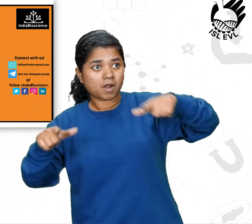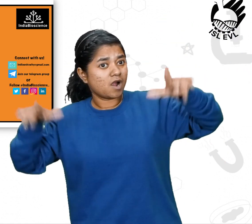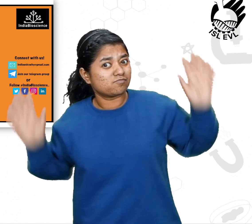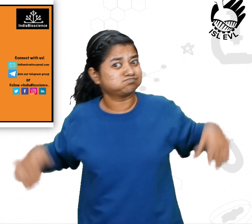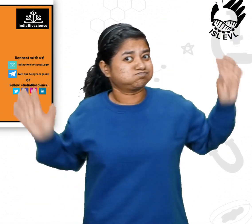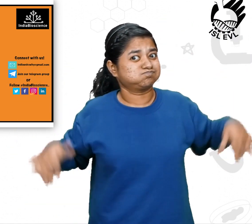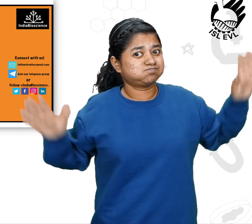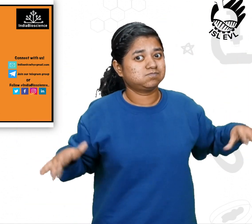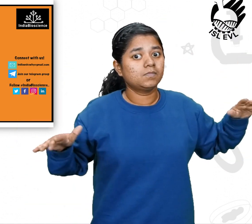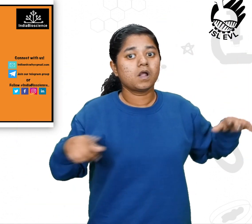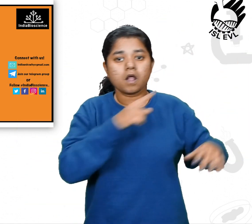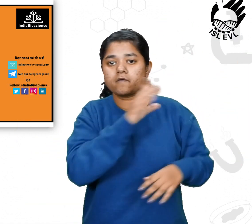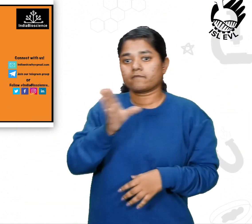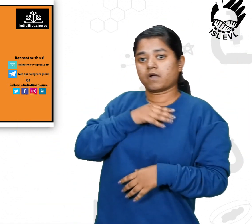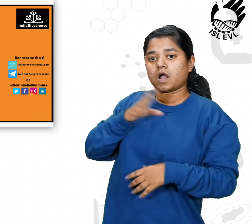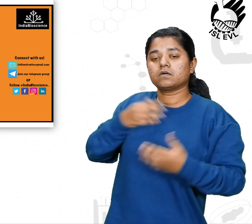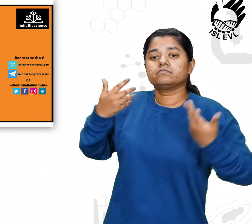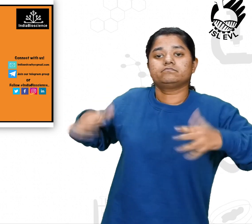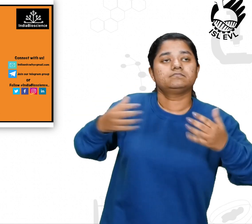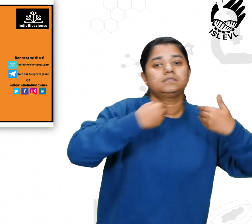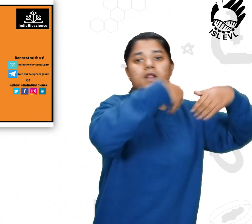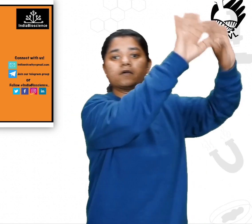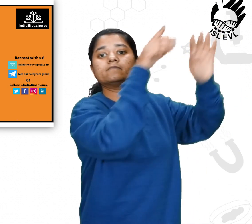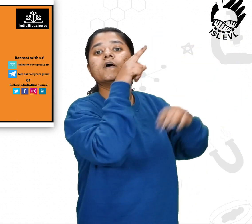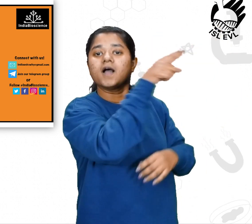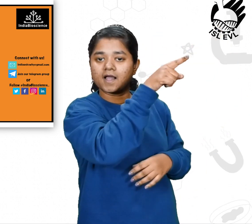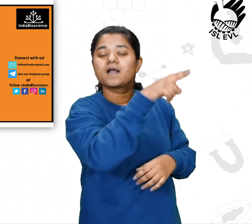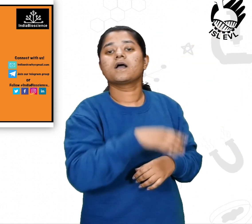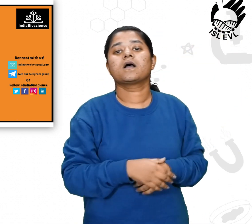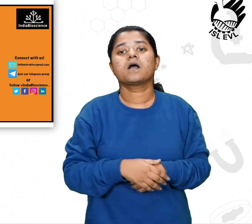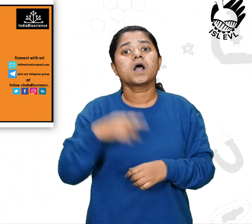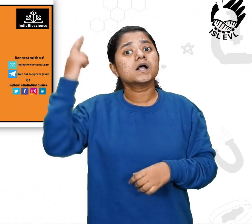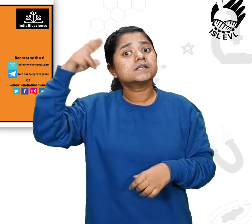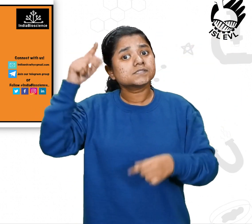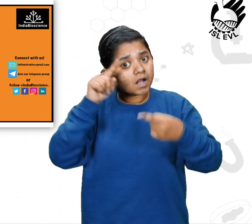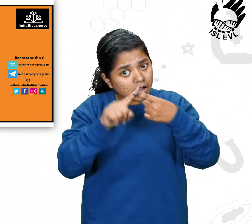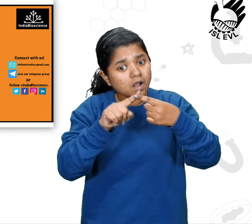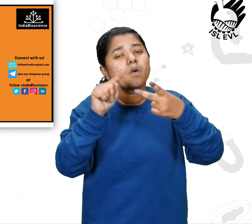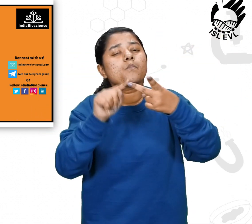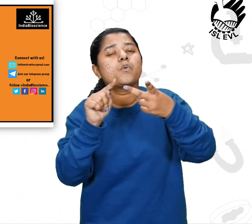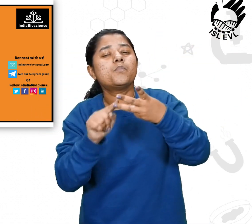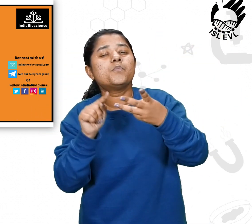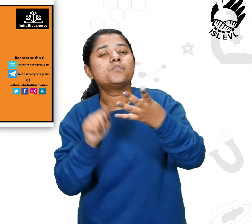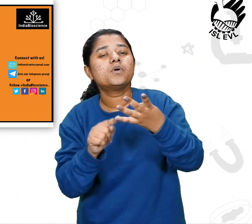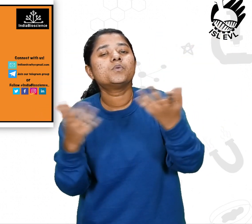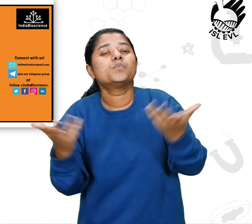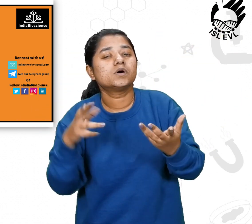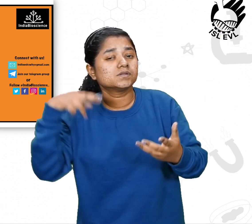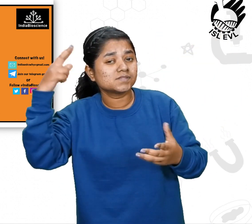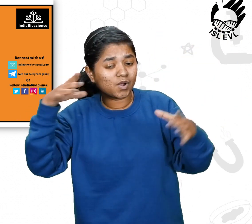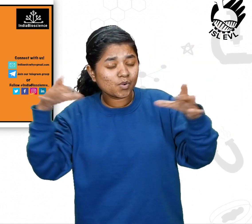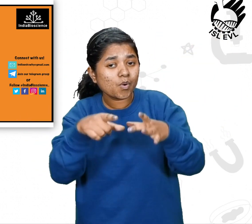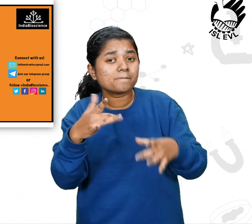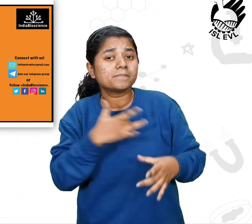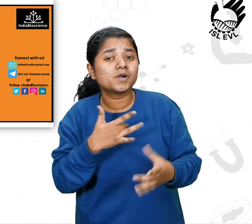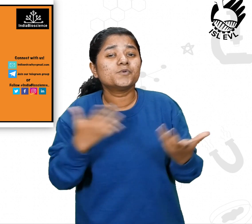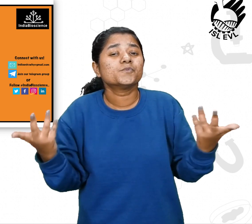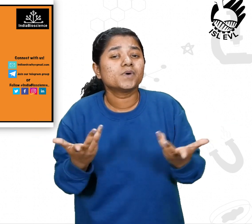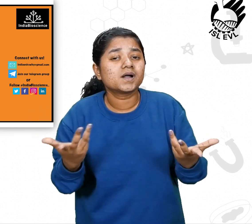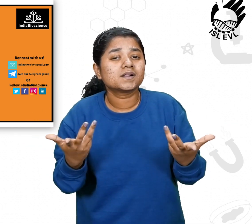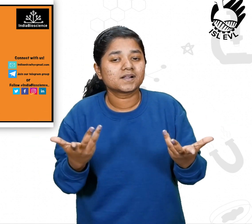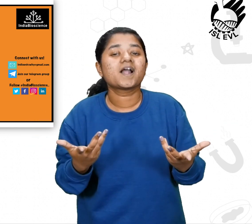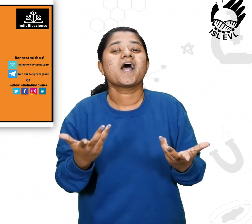birds survive better. So researchers have found that birds like the pink-footed geese and our common